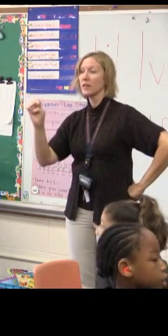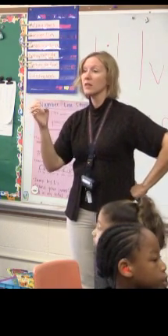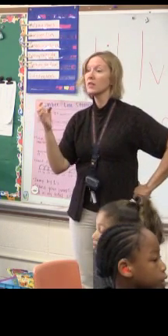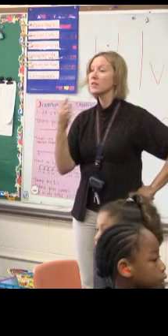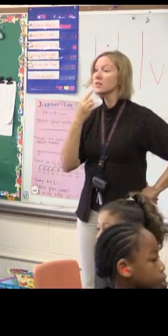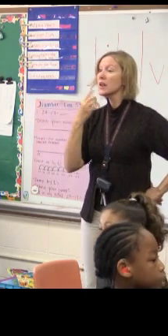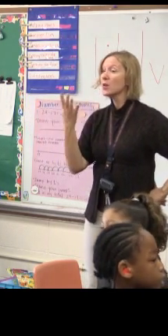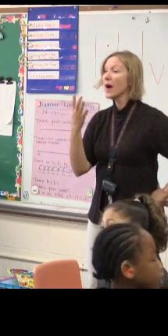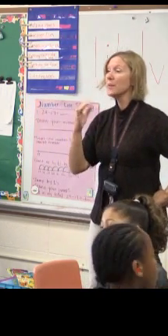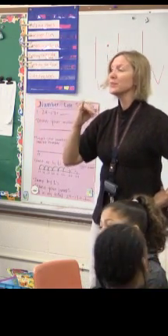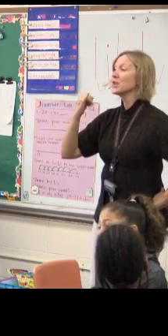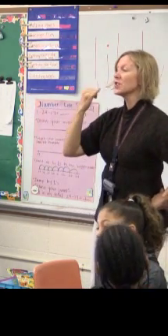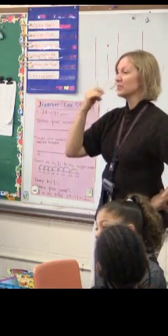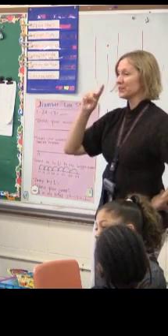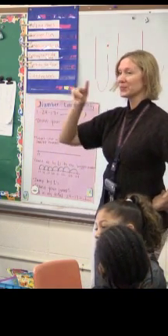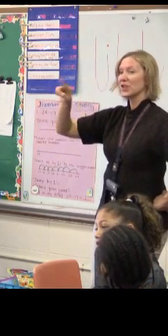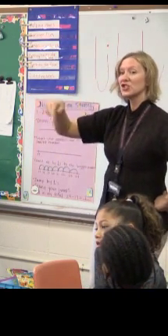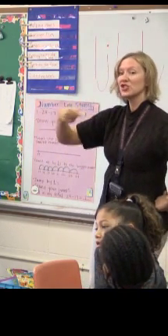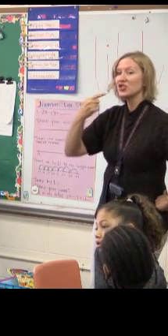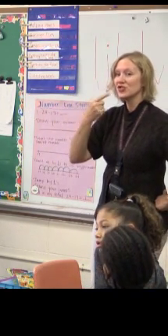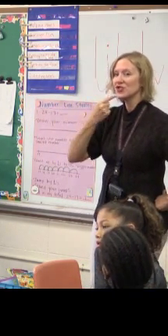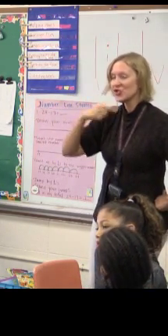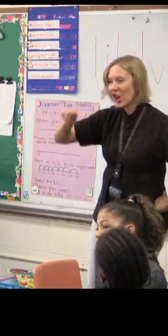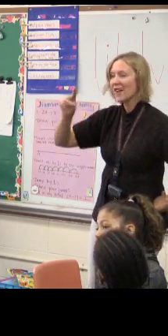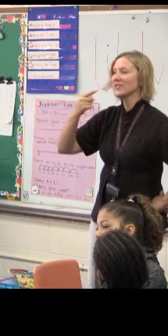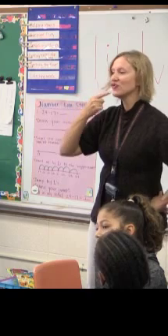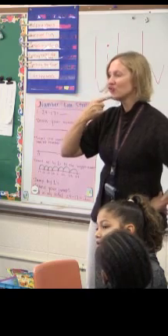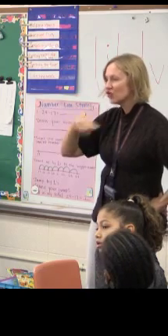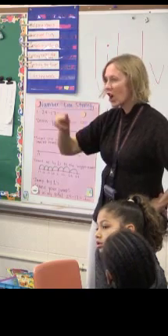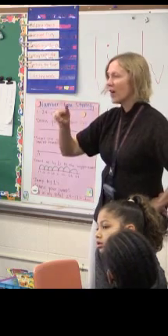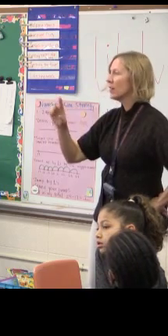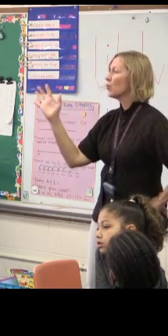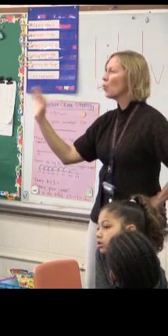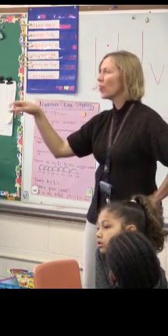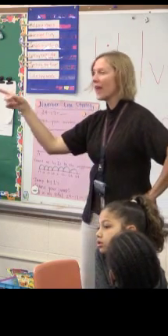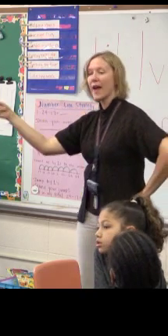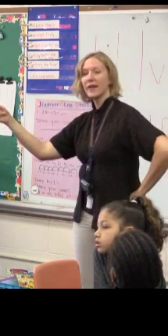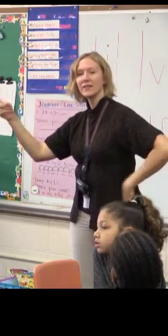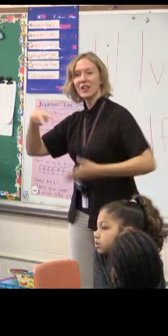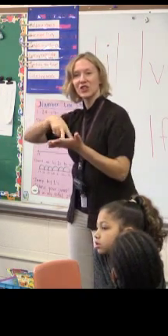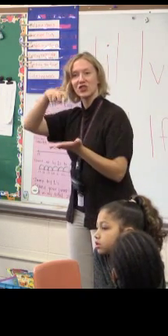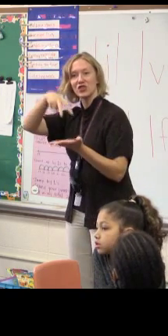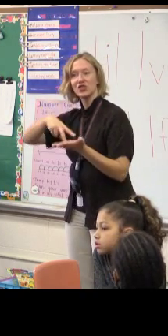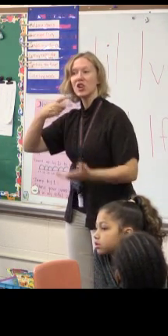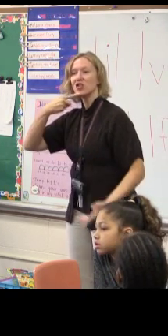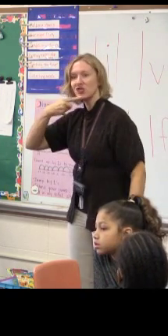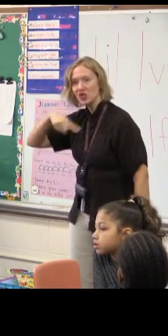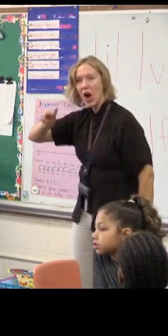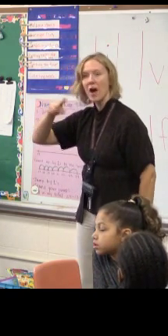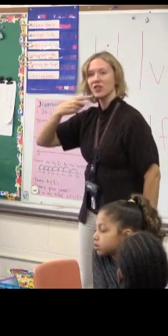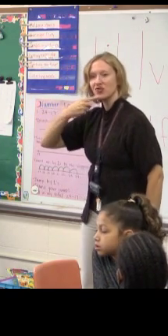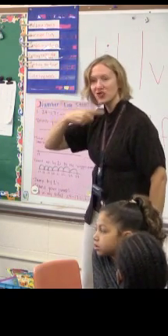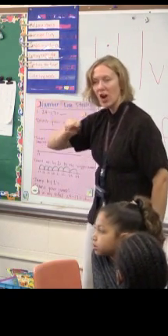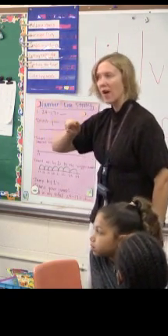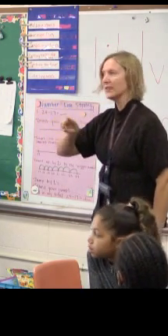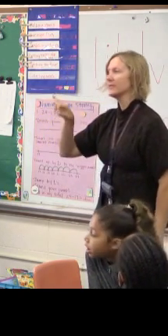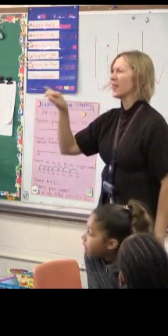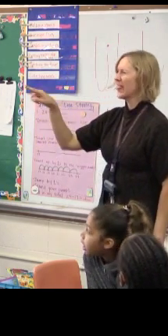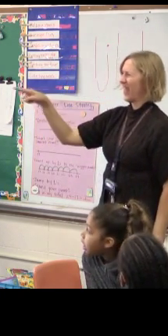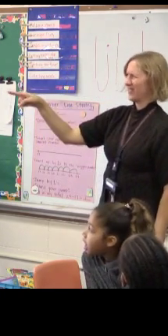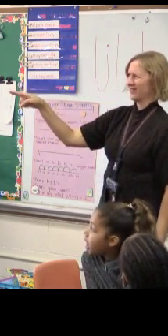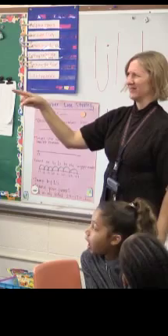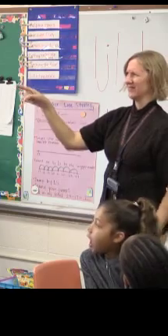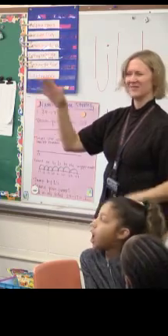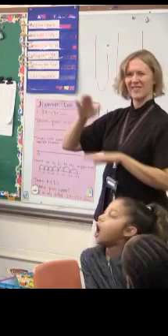Say it with us. Jump. Jump. And what word? Jump. Jump. Now, what is this on